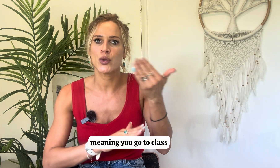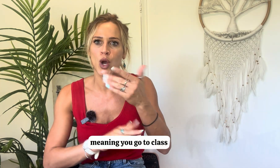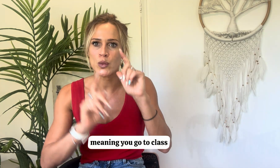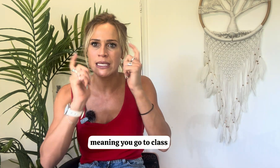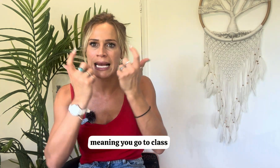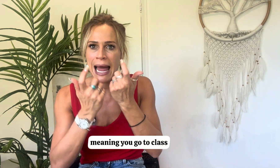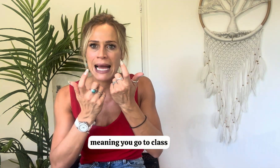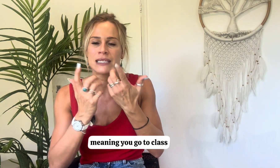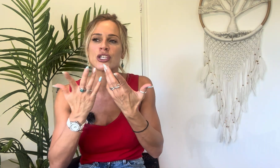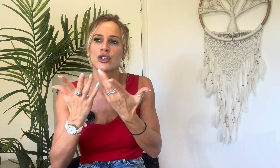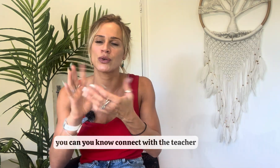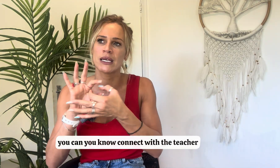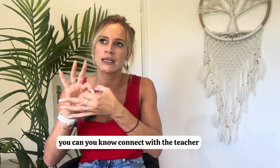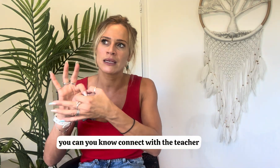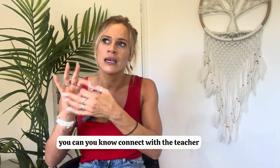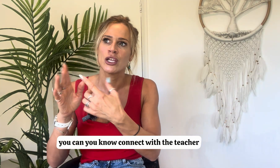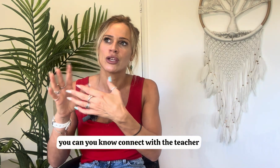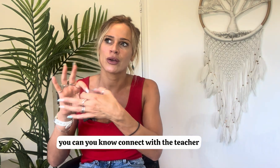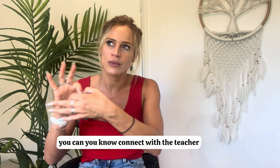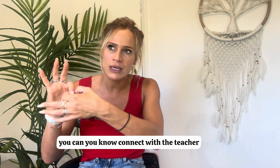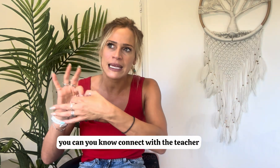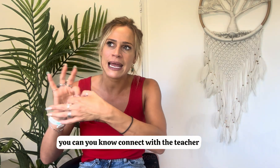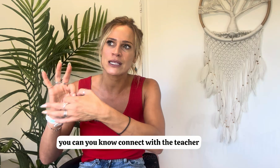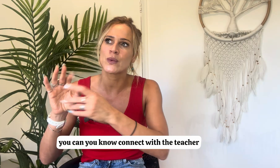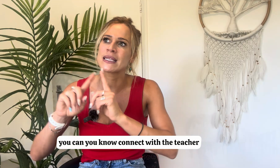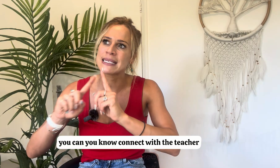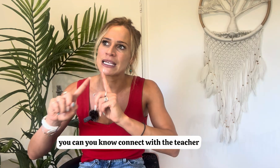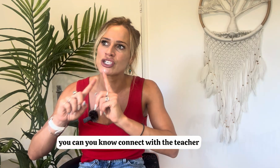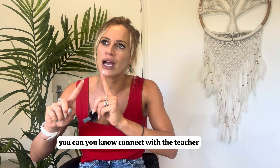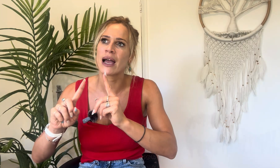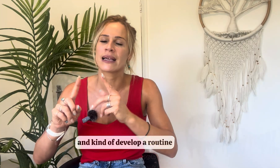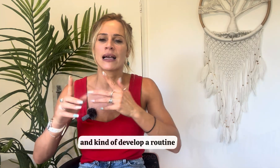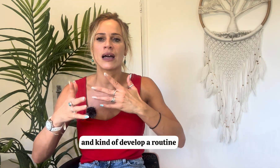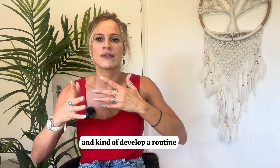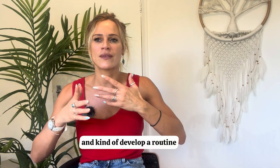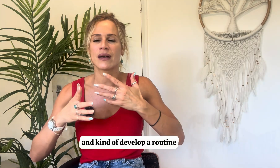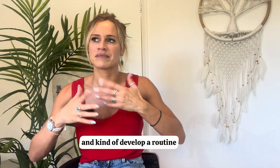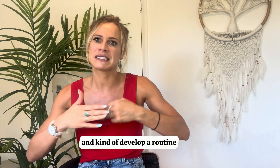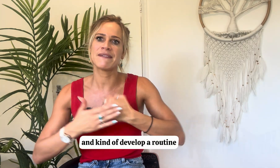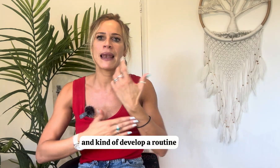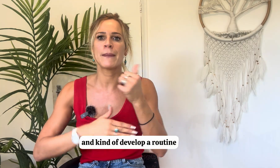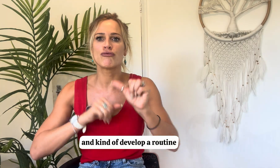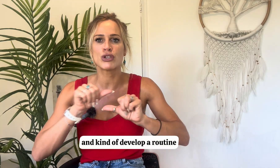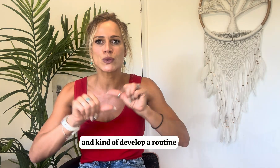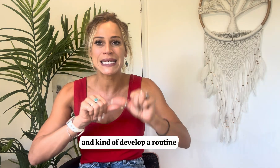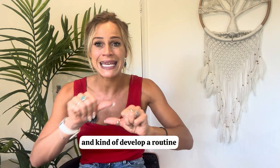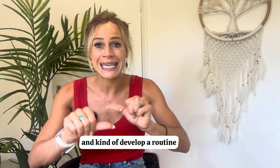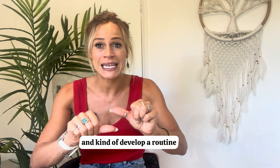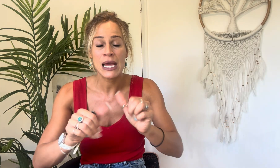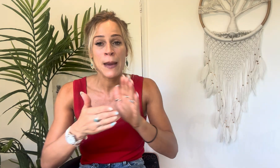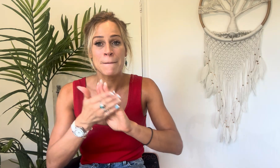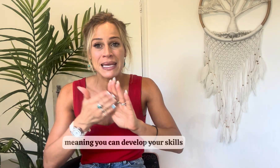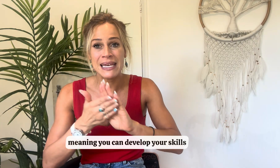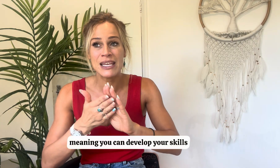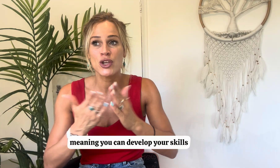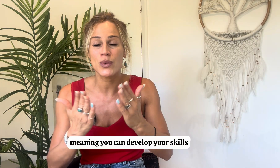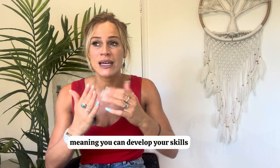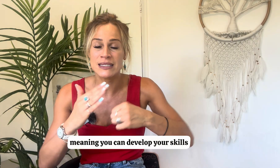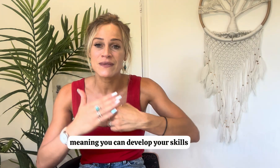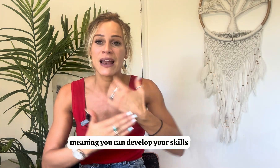go to class, you can, connect with the teacher and kind of develop a routine, meaning you can develop